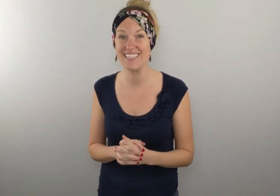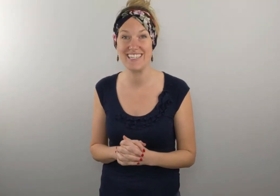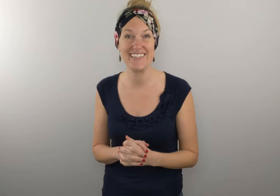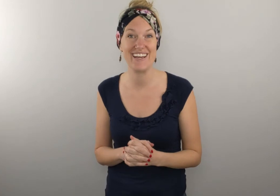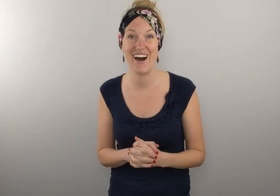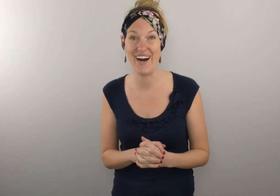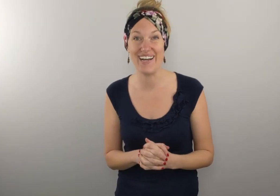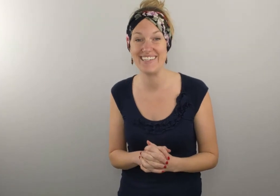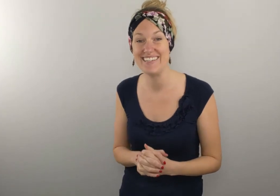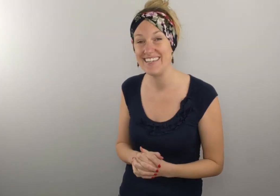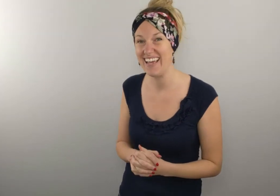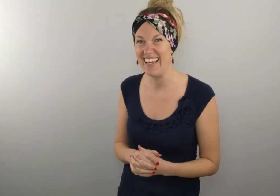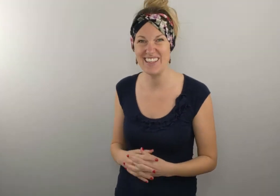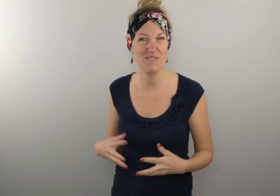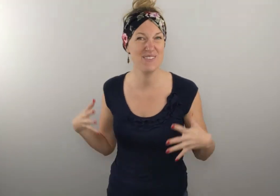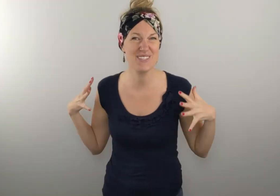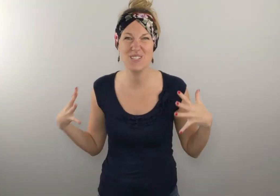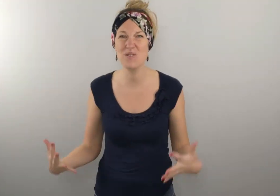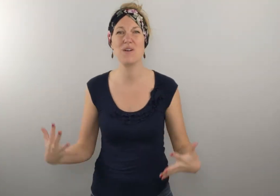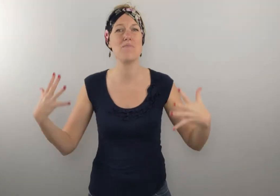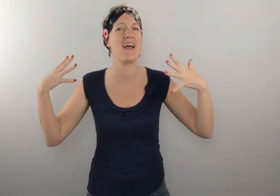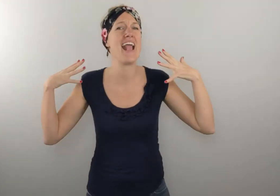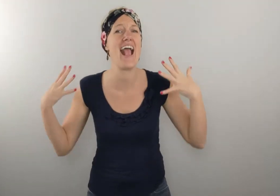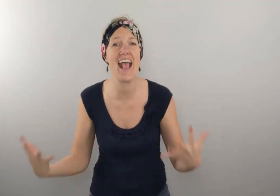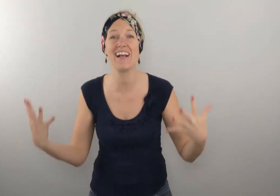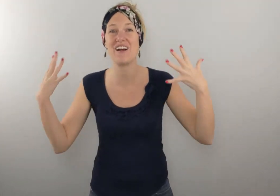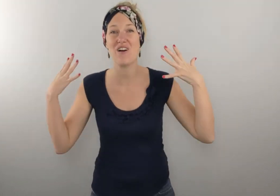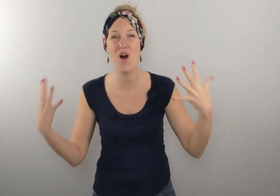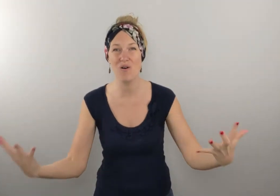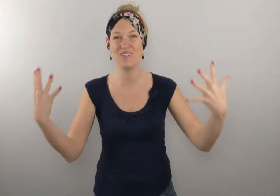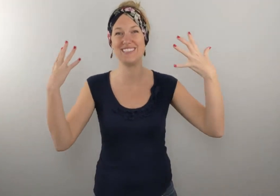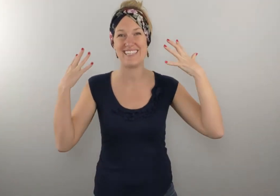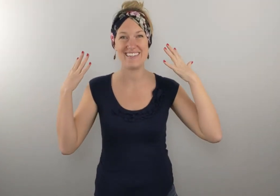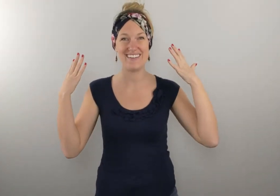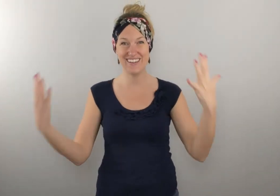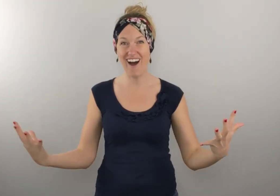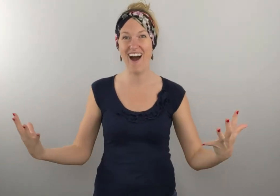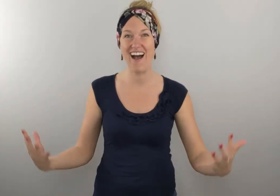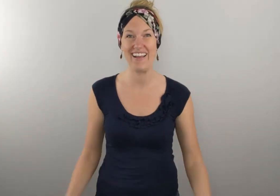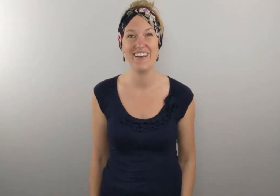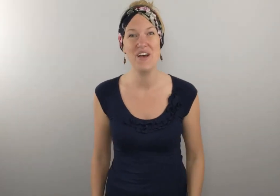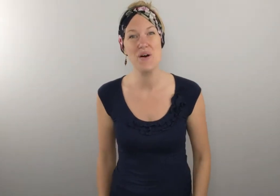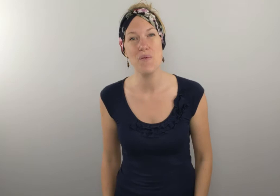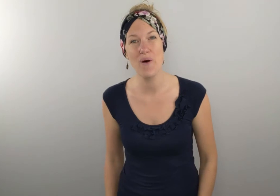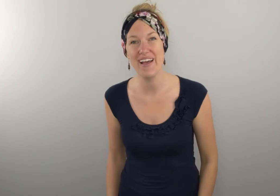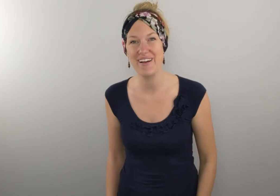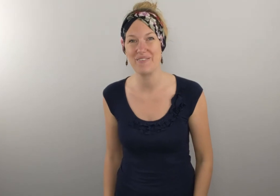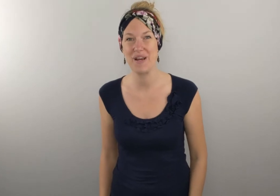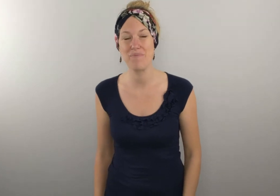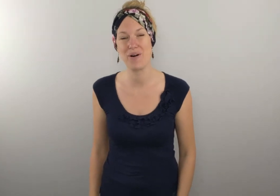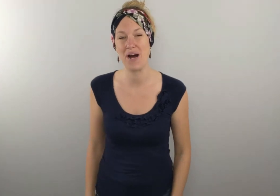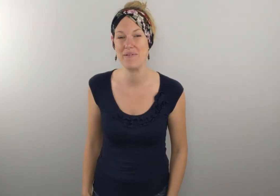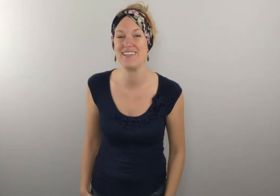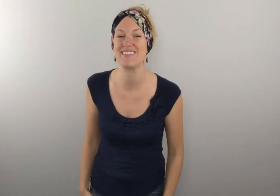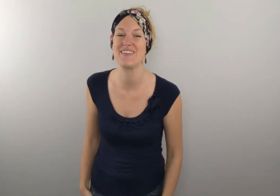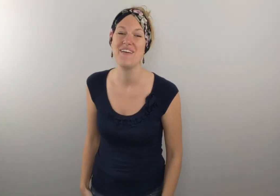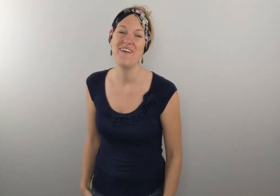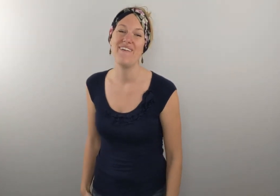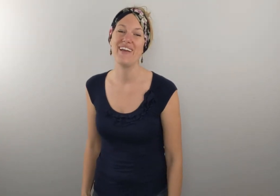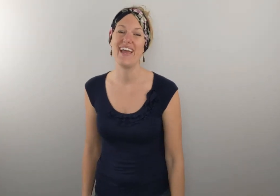in God. Okay, through the storm, my anchor holds in God. What a great promise. Okay,